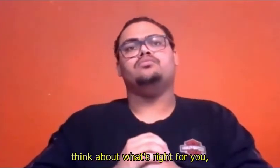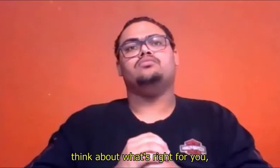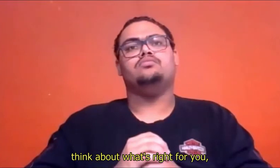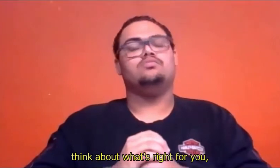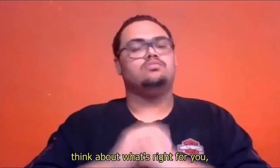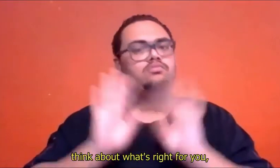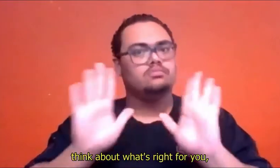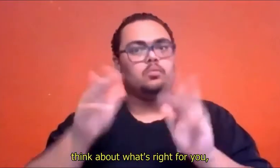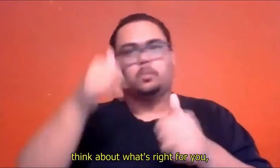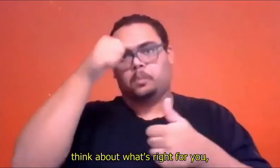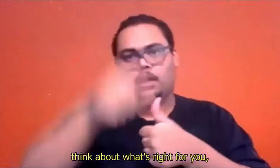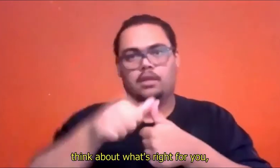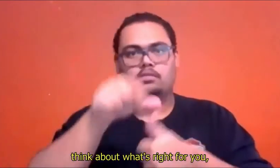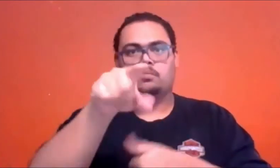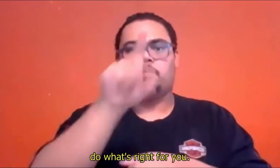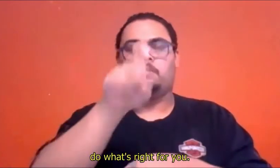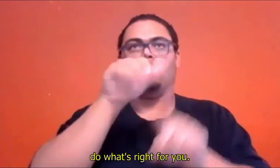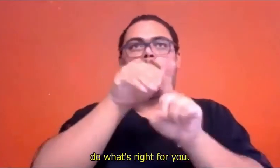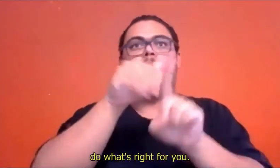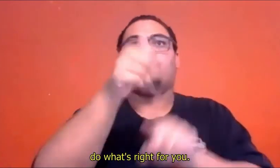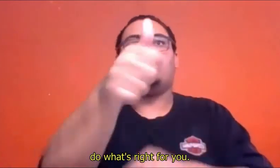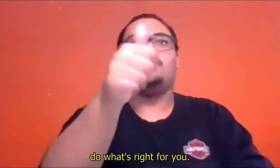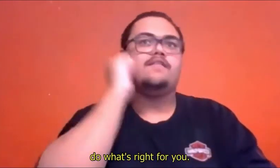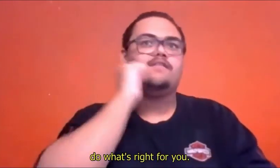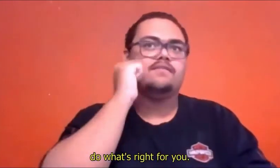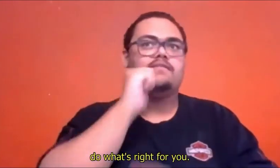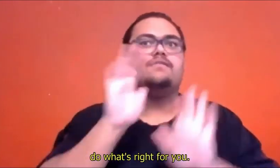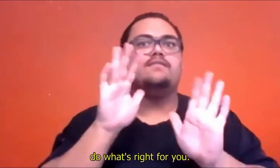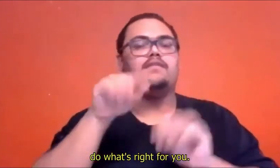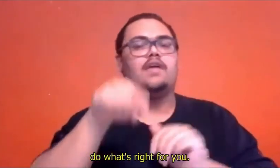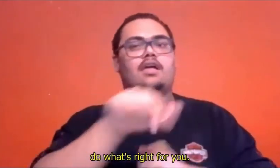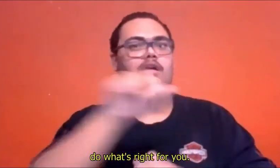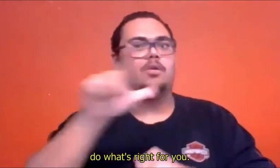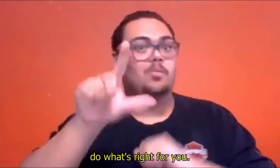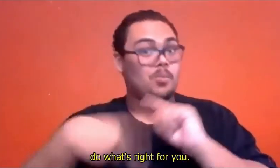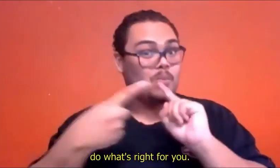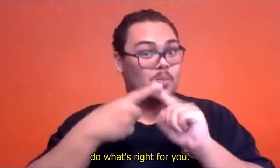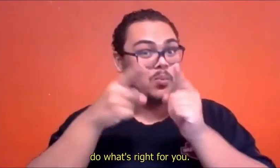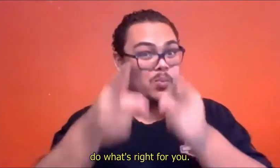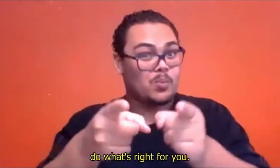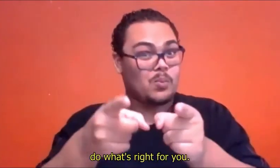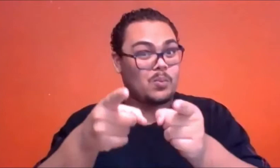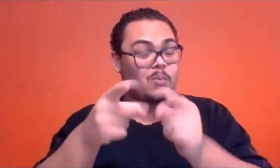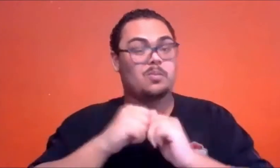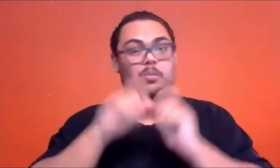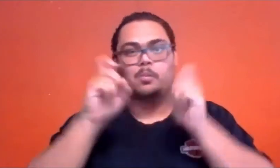think about what's right for you. Do what's right for you.